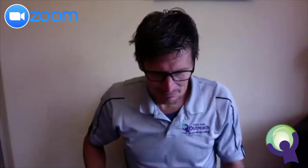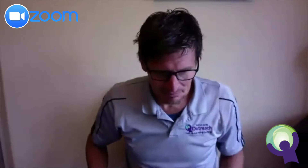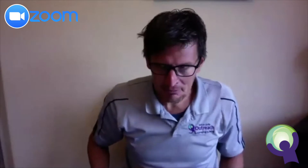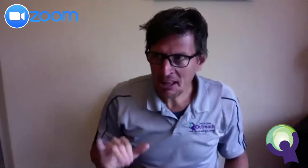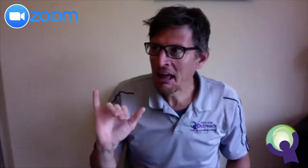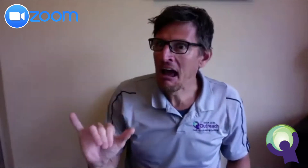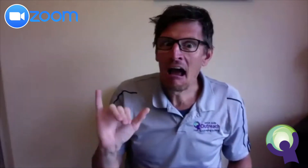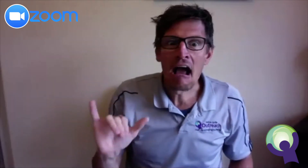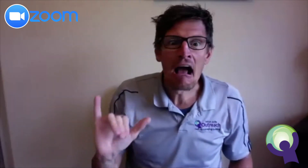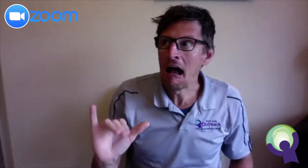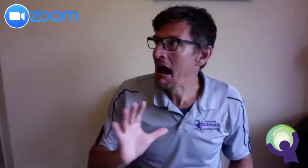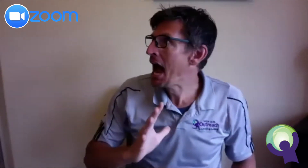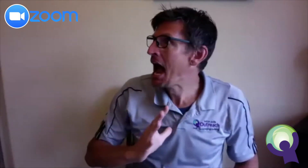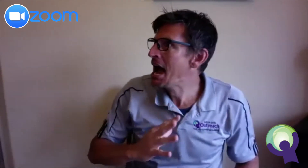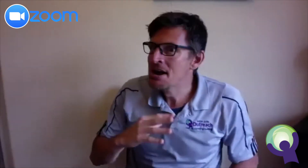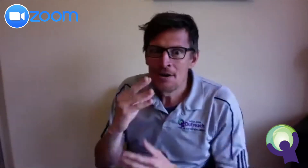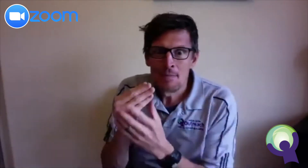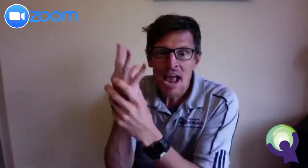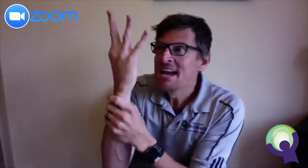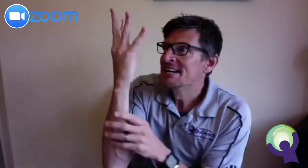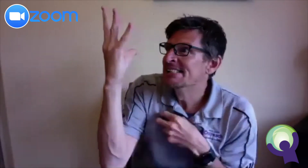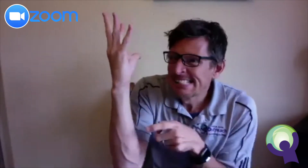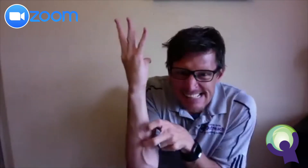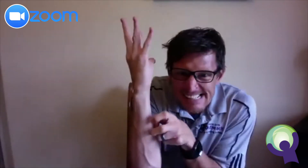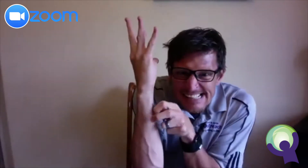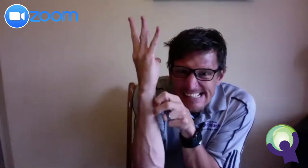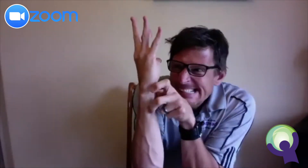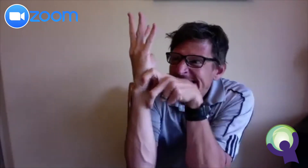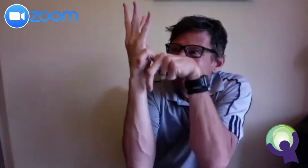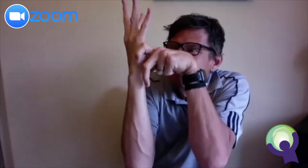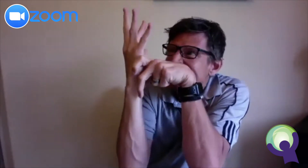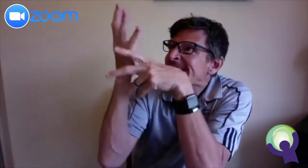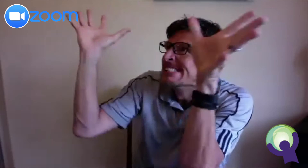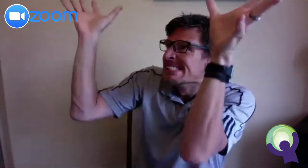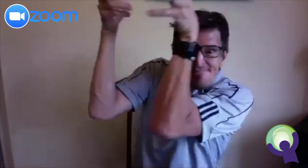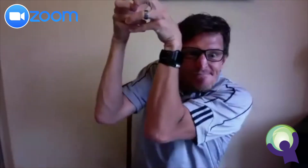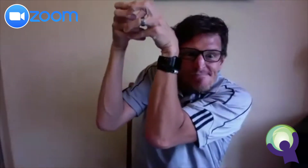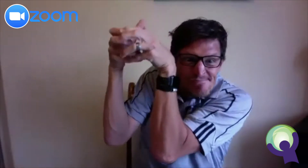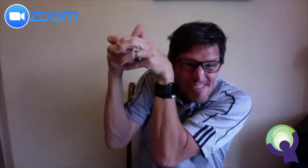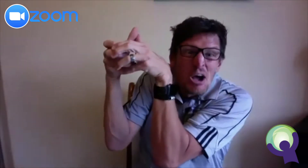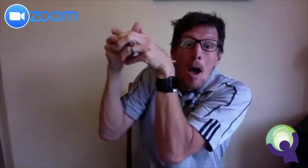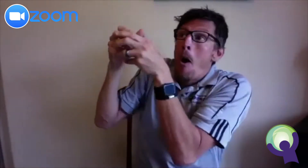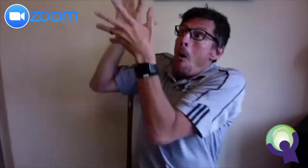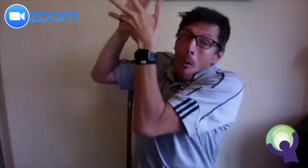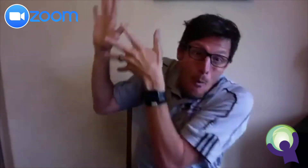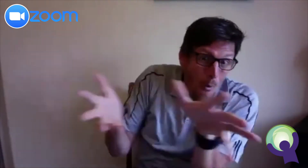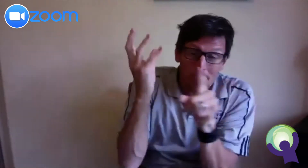pond. So the wind disperses milkweed seeds? Asked Sadie. Correct again, said Gardener Marv. But how do we